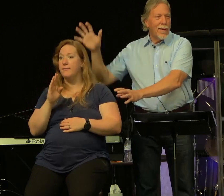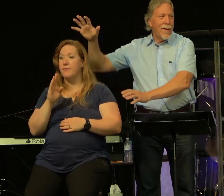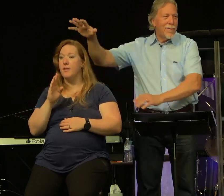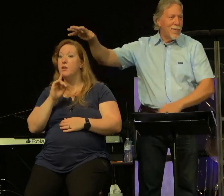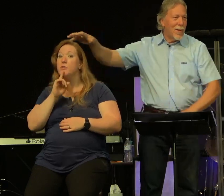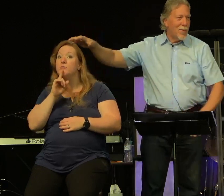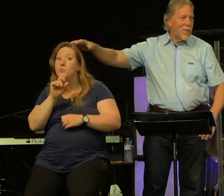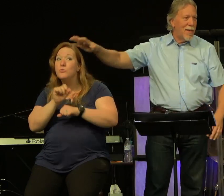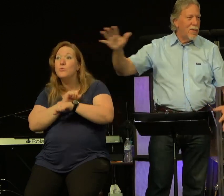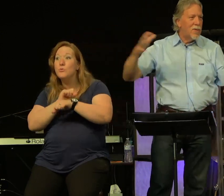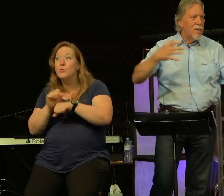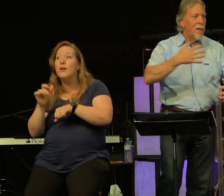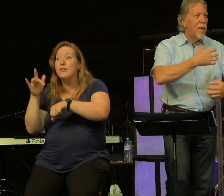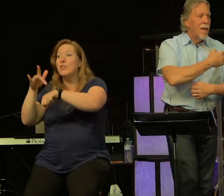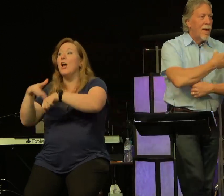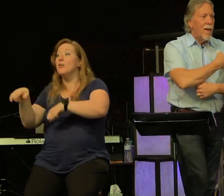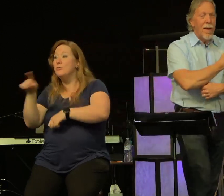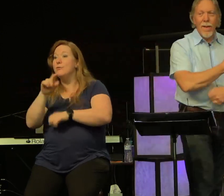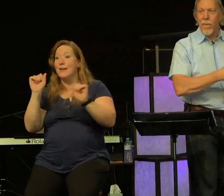God does those little touches.